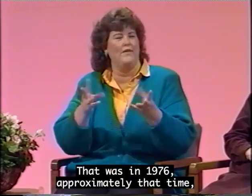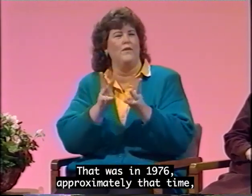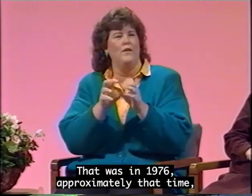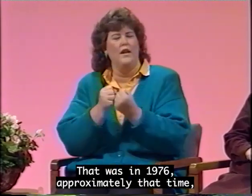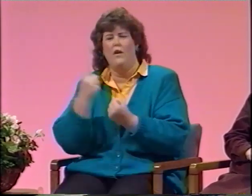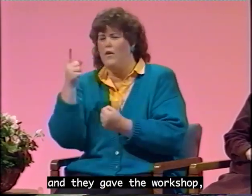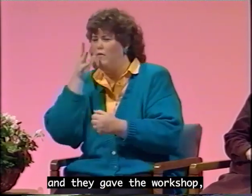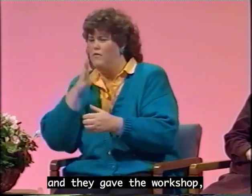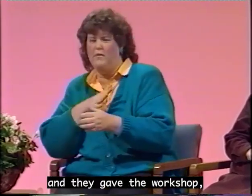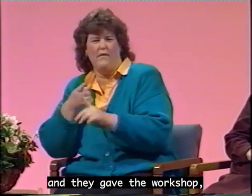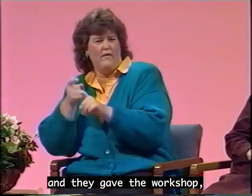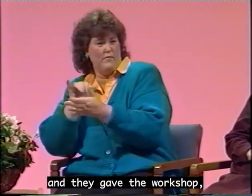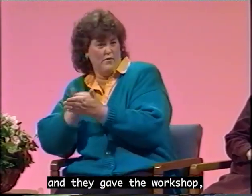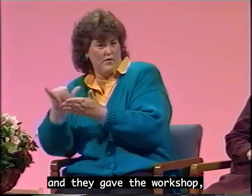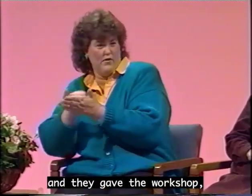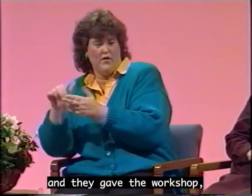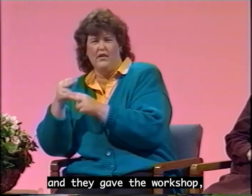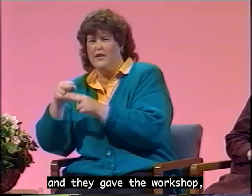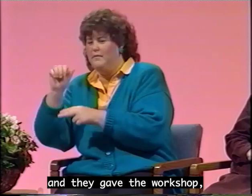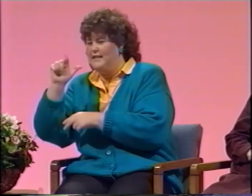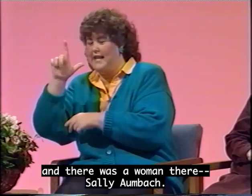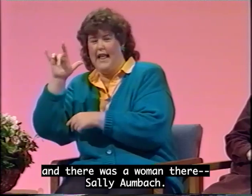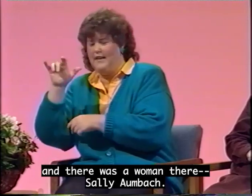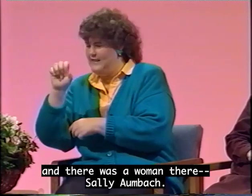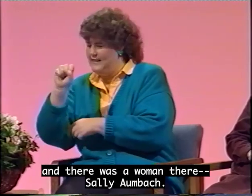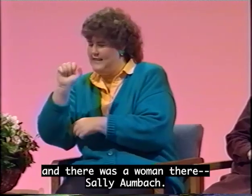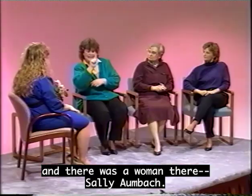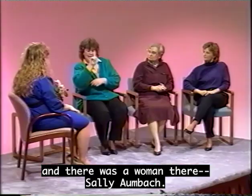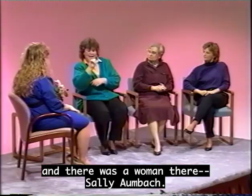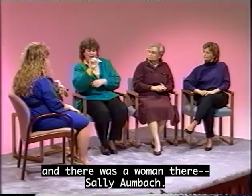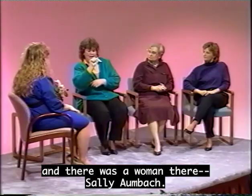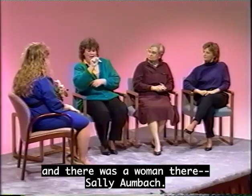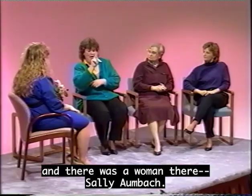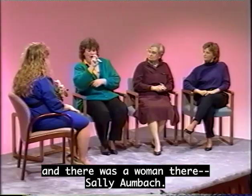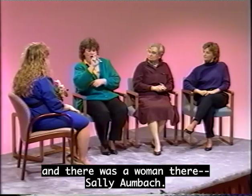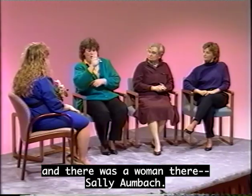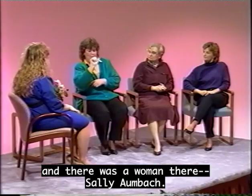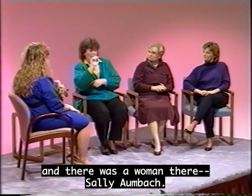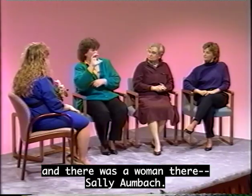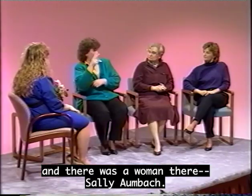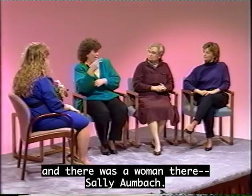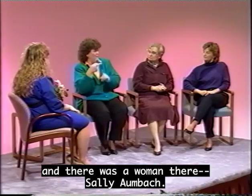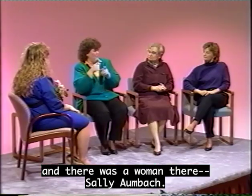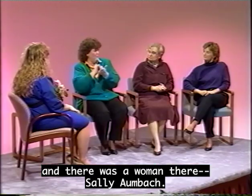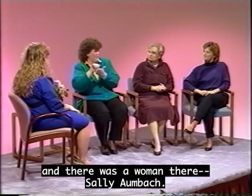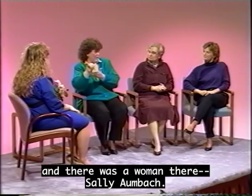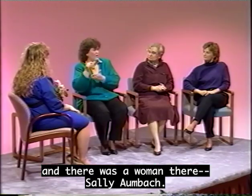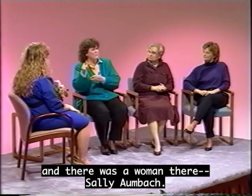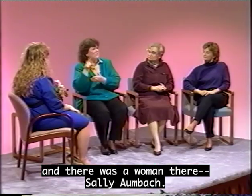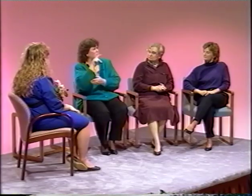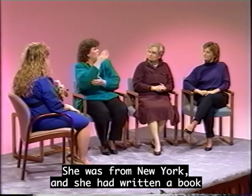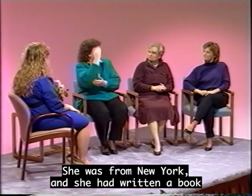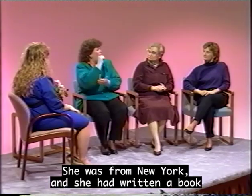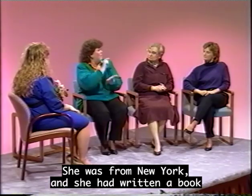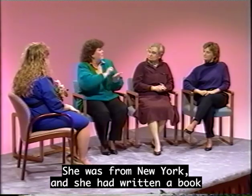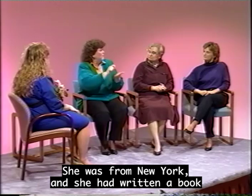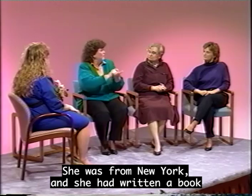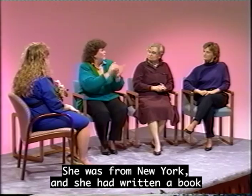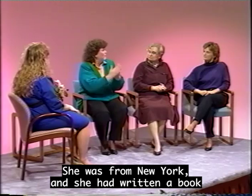time. And they gave the workshop, and there was a woman there, Sally Umbach. She was from New York,